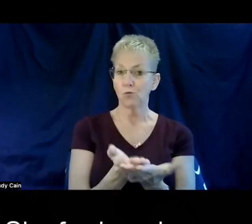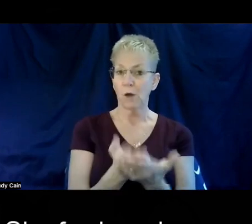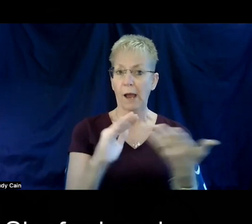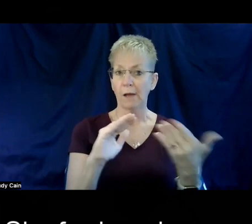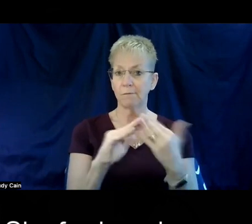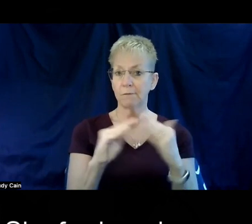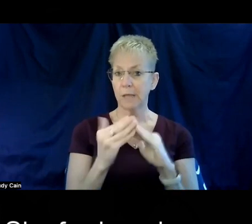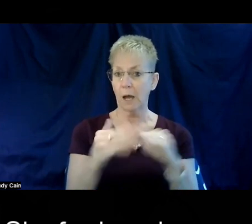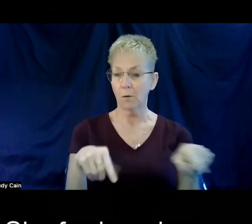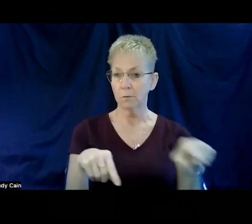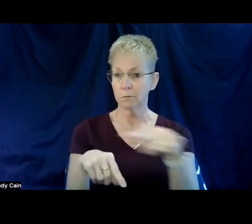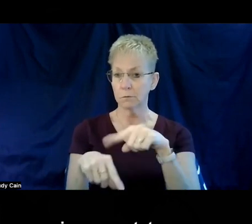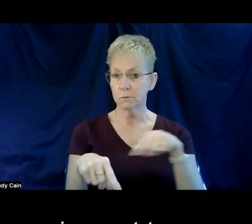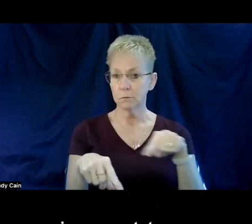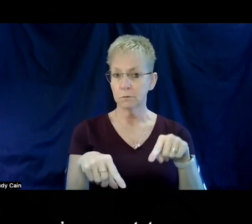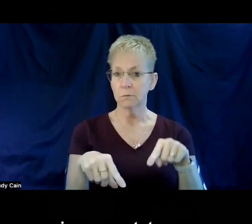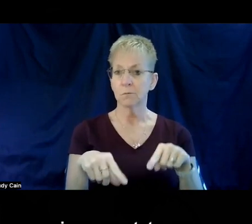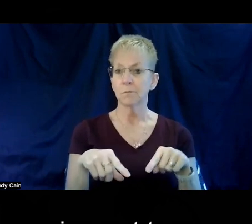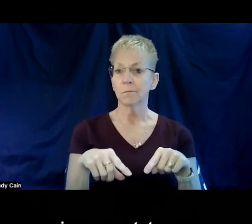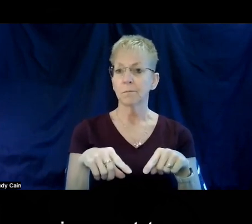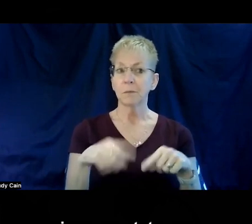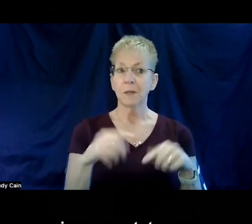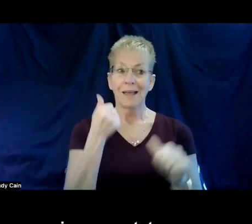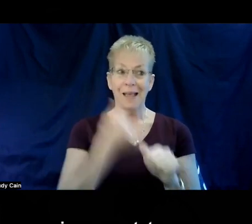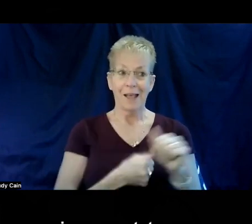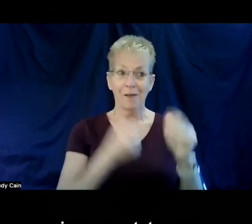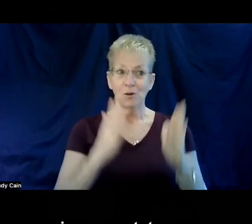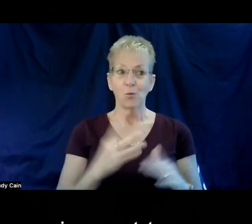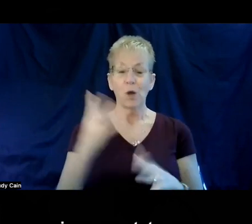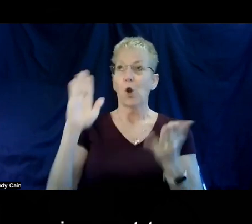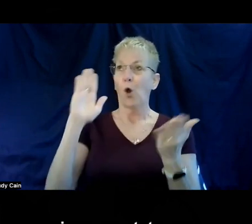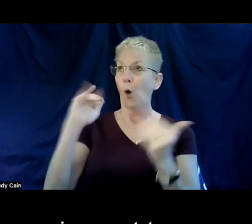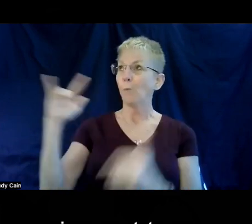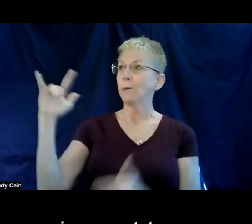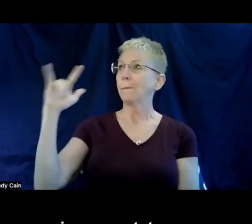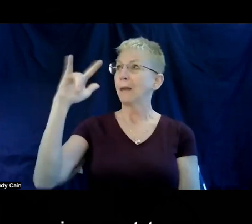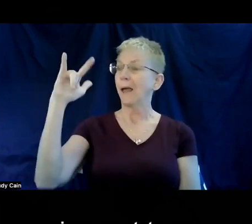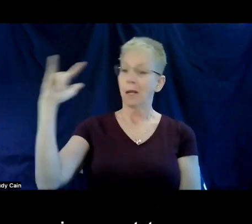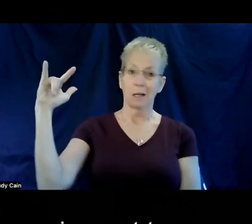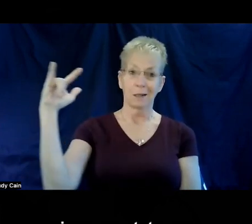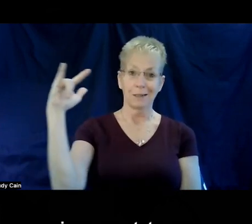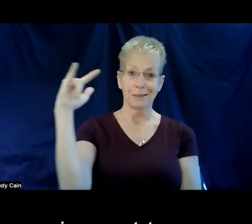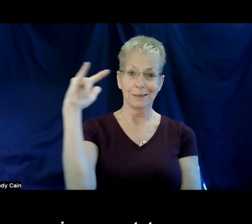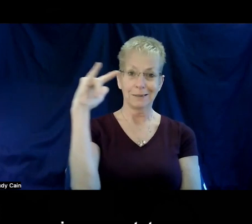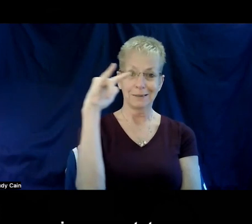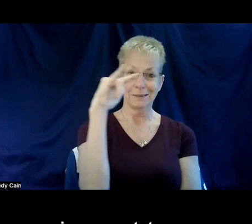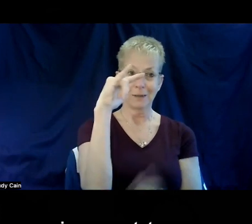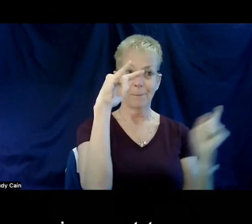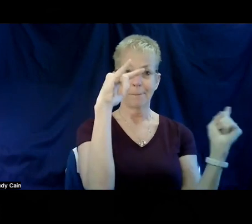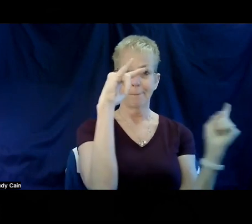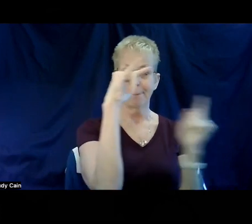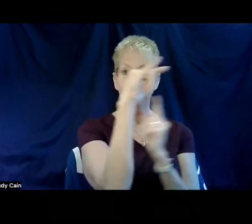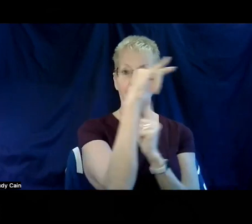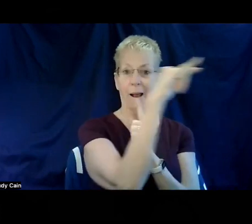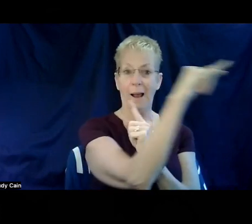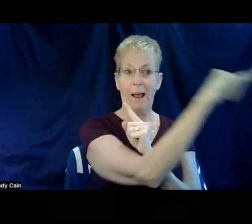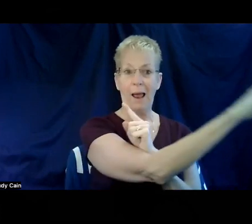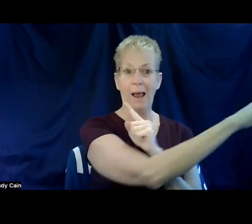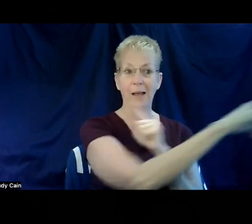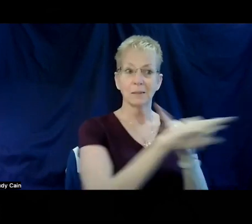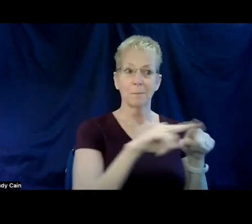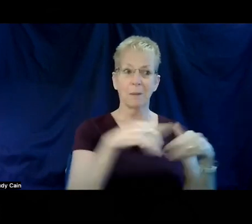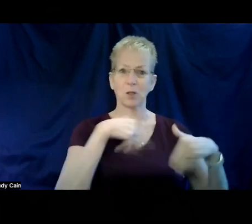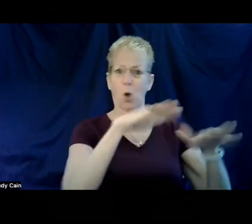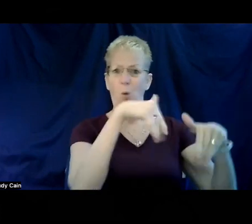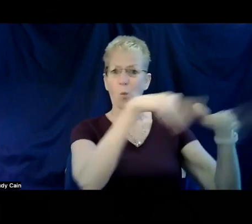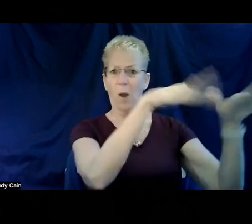everyone who eyed the crippled bomber hoped it would keep on going, out to sea or back to Germany if need be, but away from